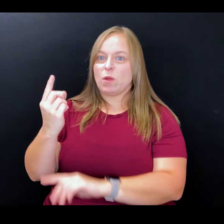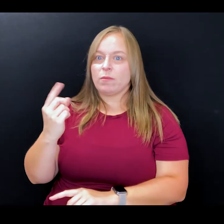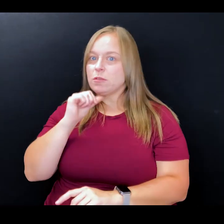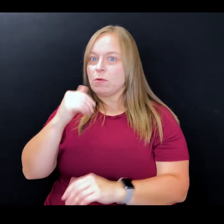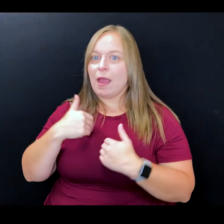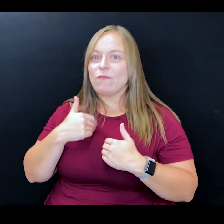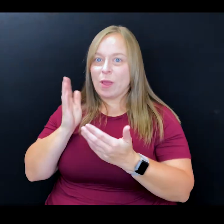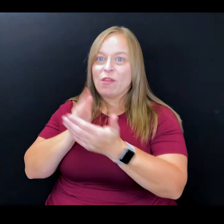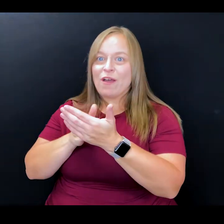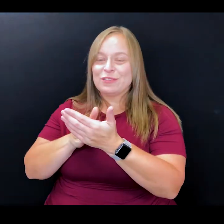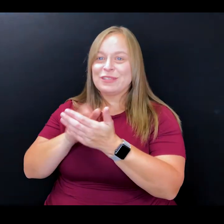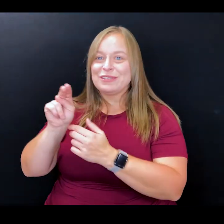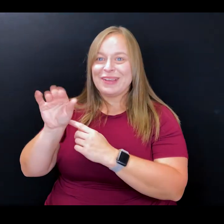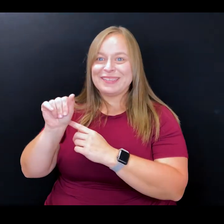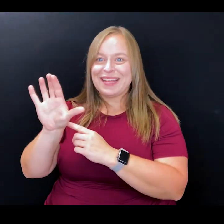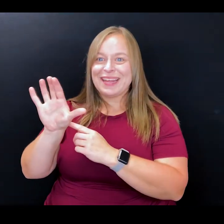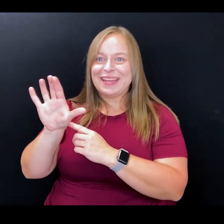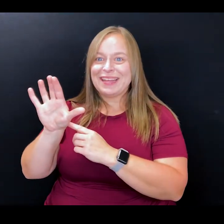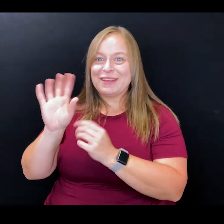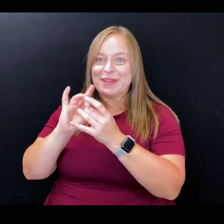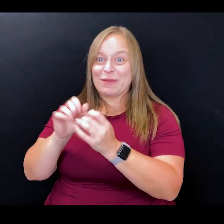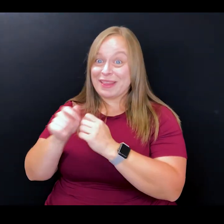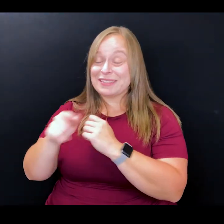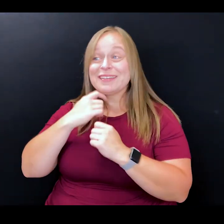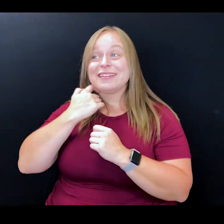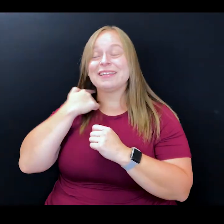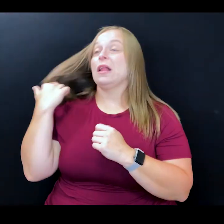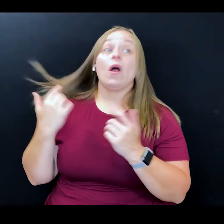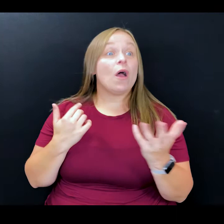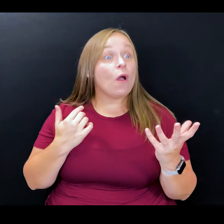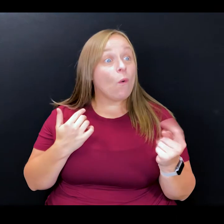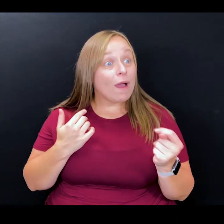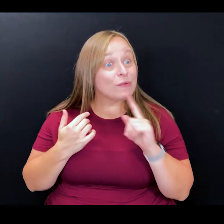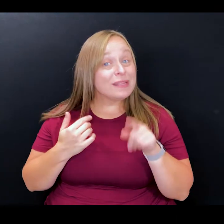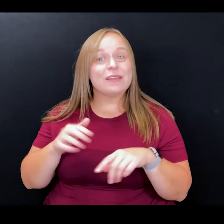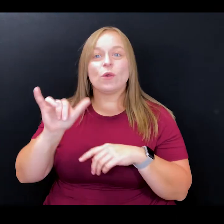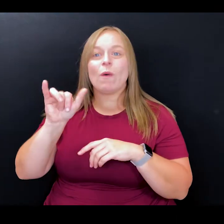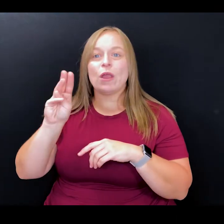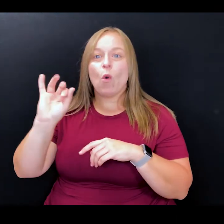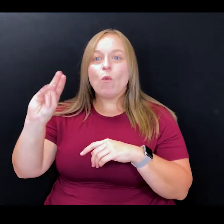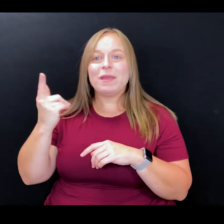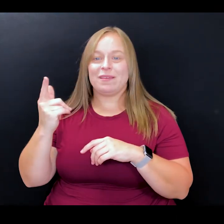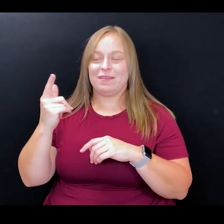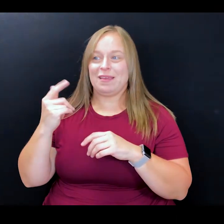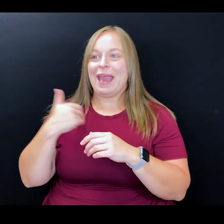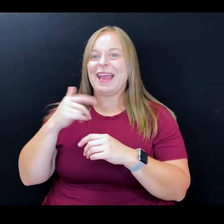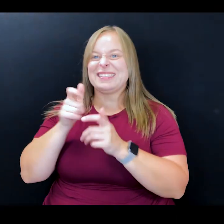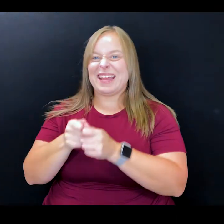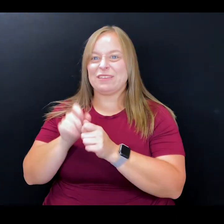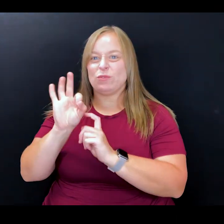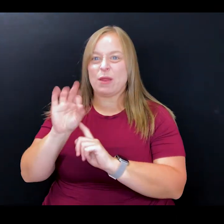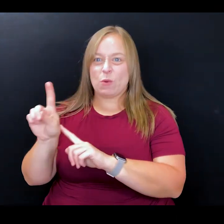is one of them. And we have a lawsuit against New York City on this. My understanding is Wyoming County has text